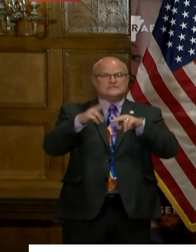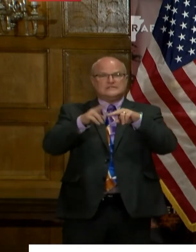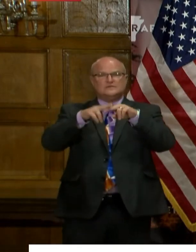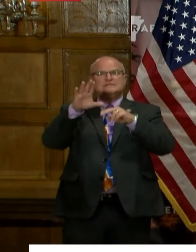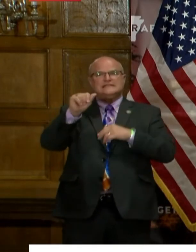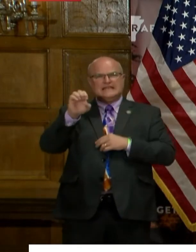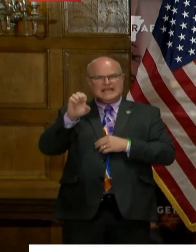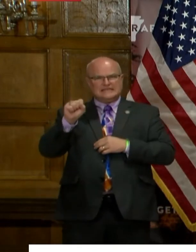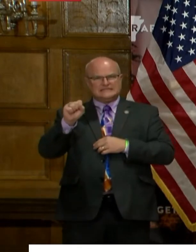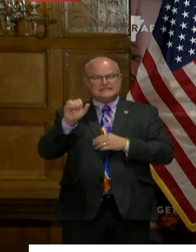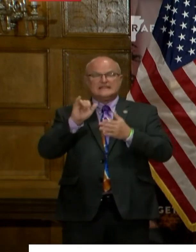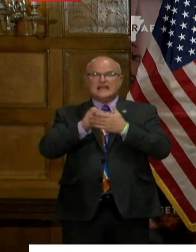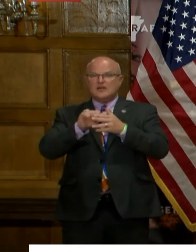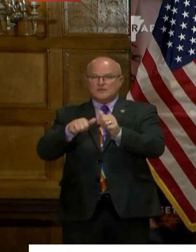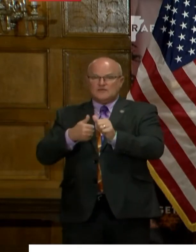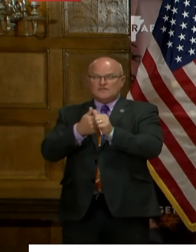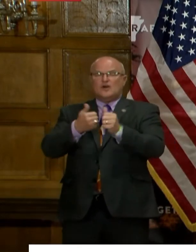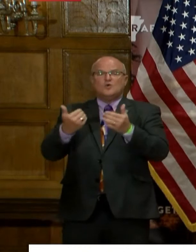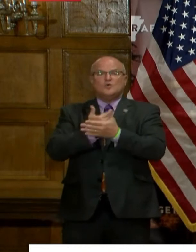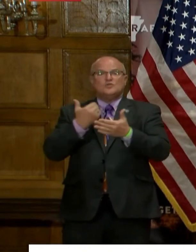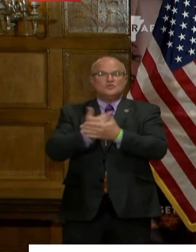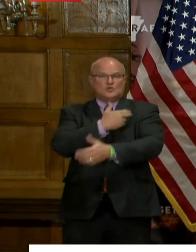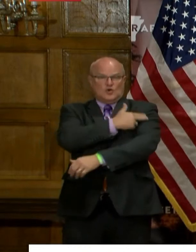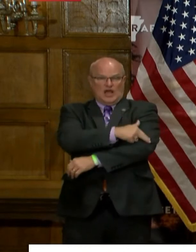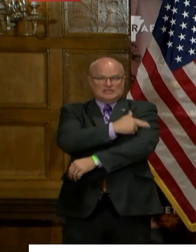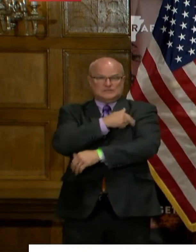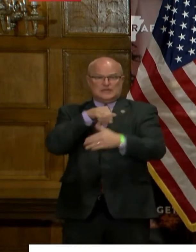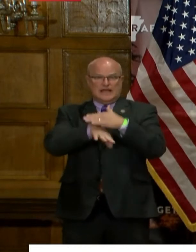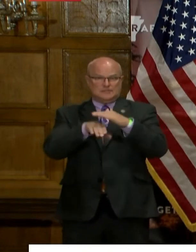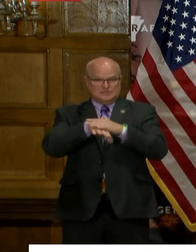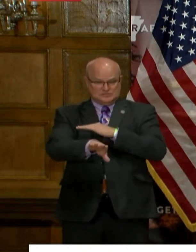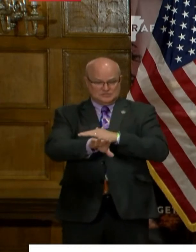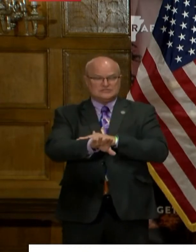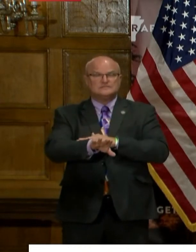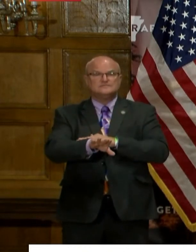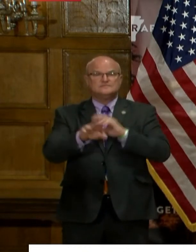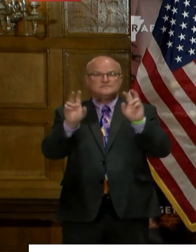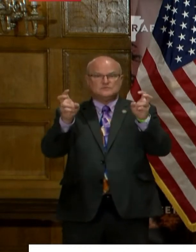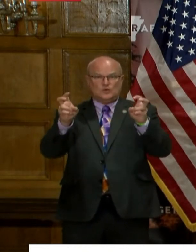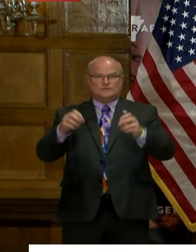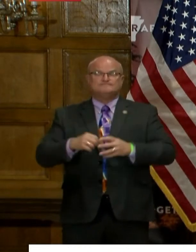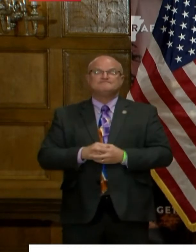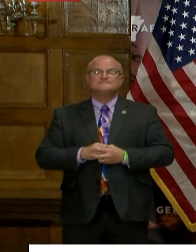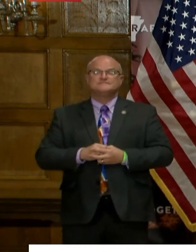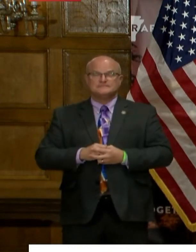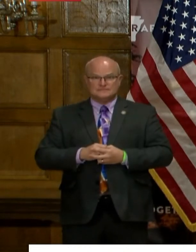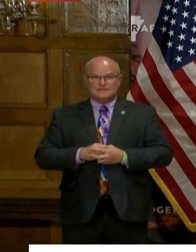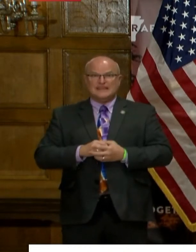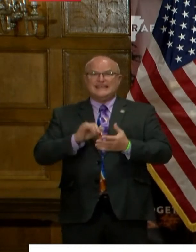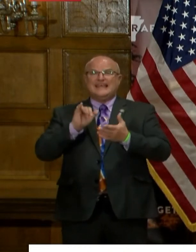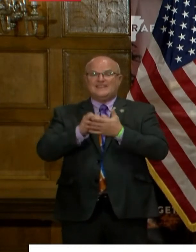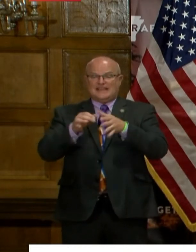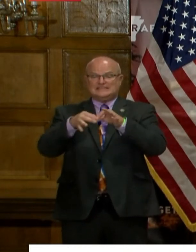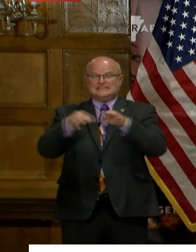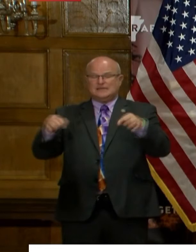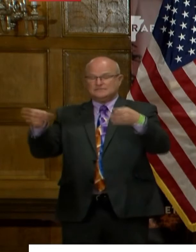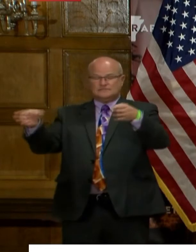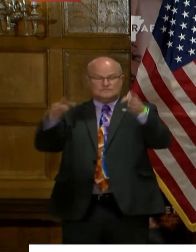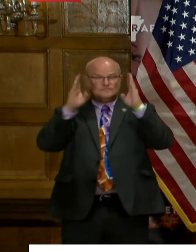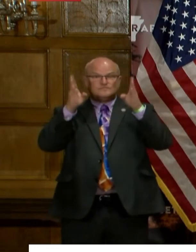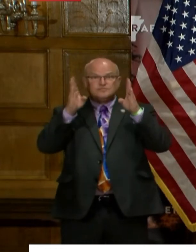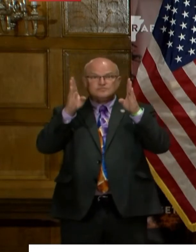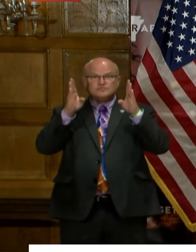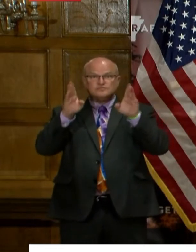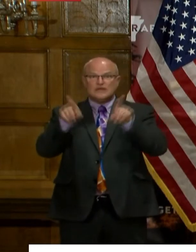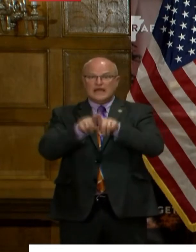increase in cases, which will be followed with new hospital admissions, end quote. Now, that's a statement that'll get your attention as